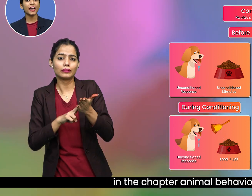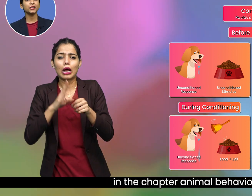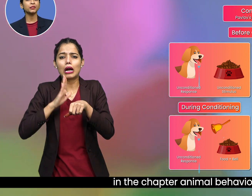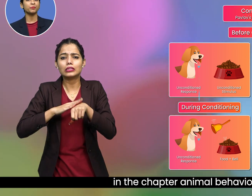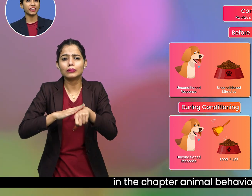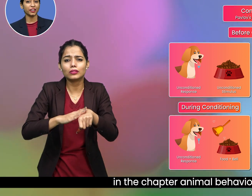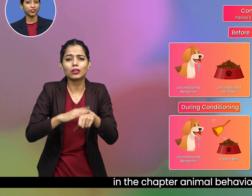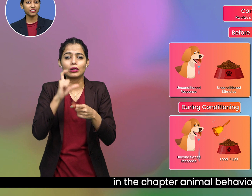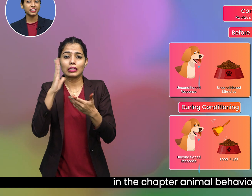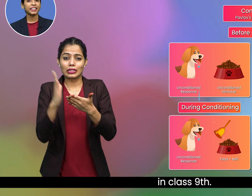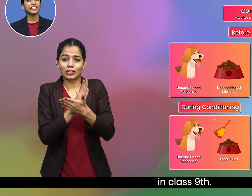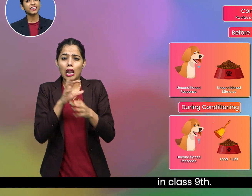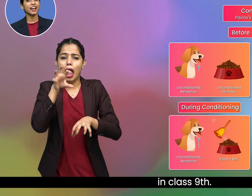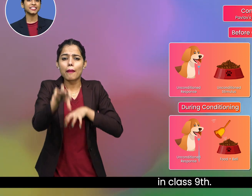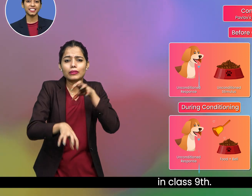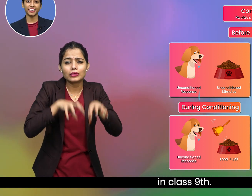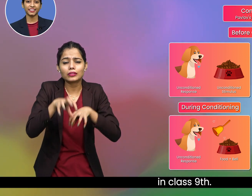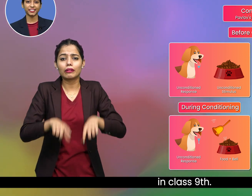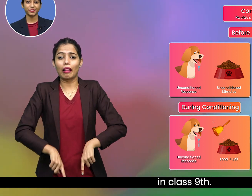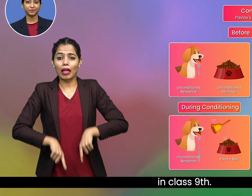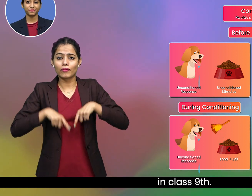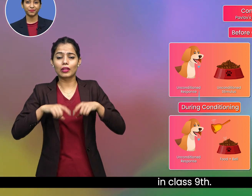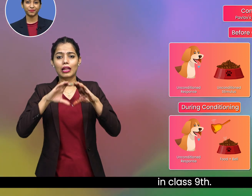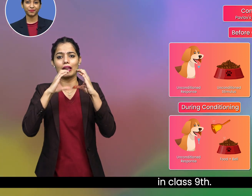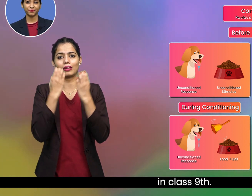chapter Animal Behavior in class 9th.